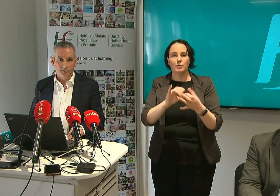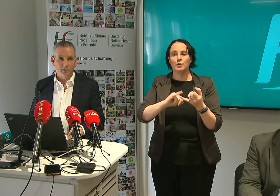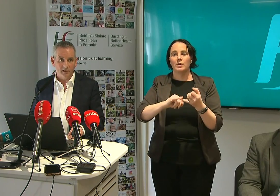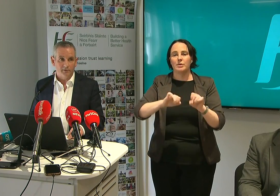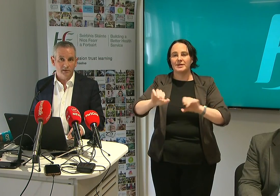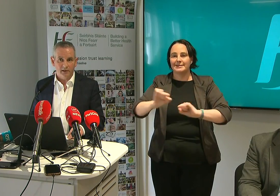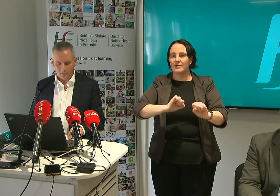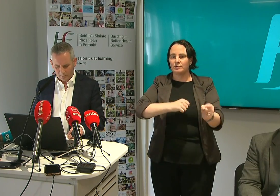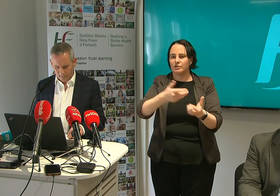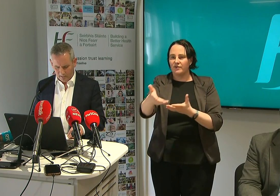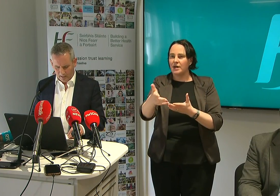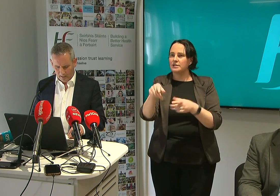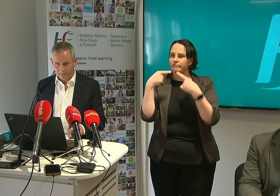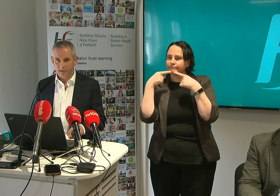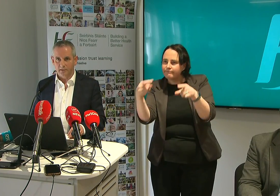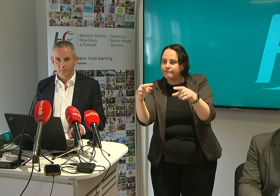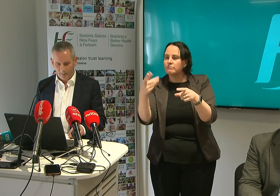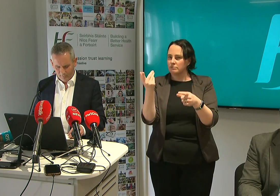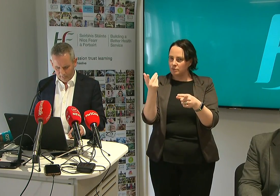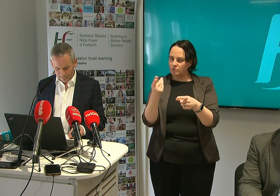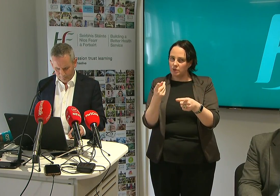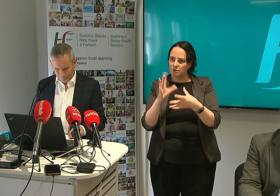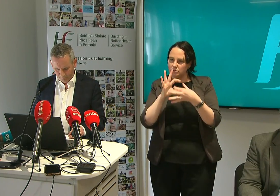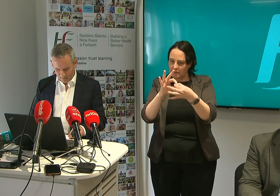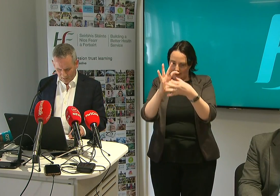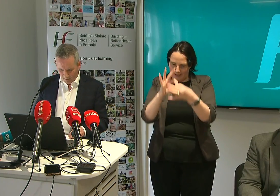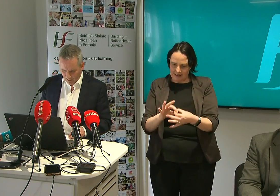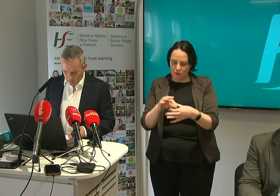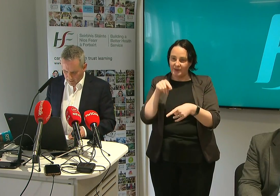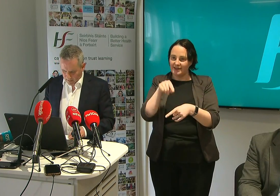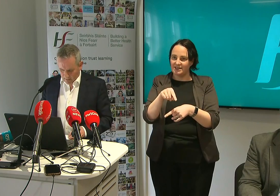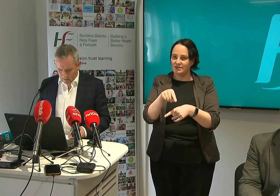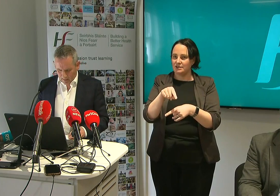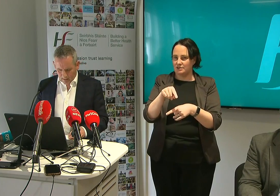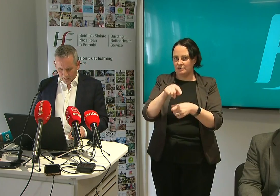in terms of public service announcements on this virus.